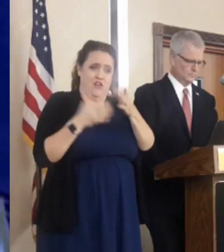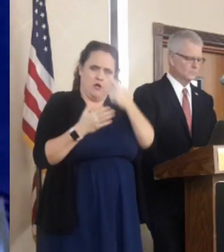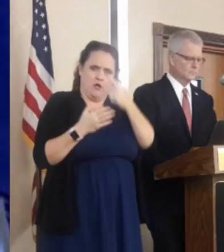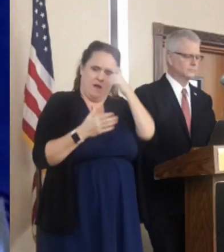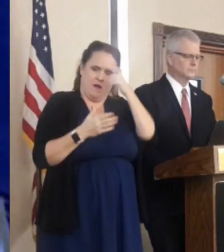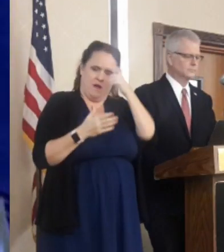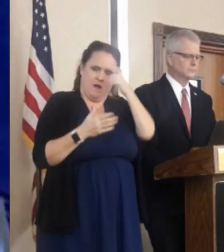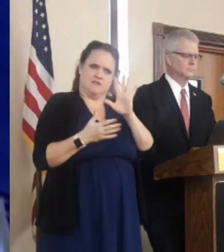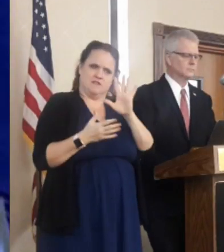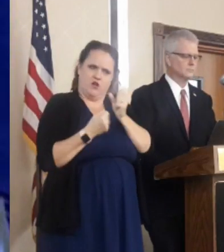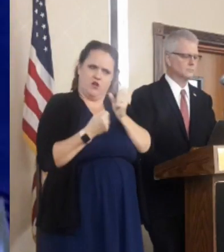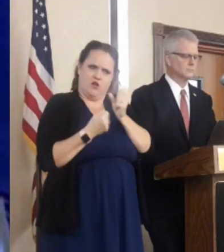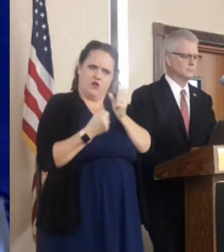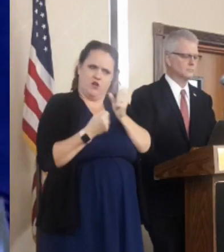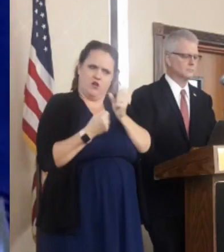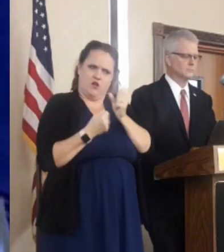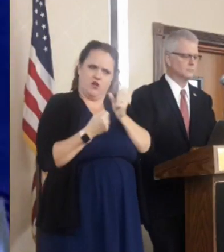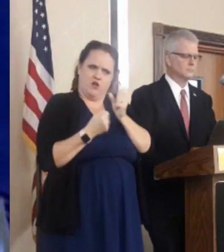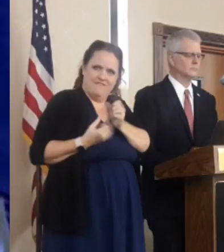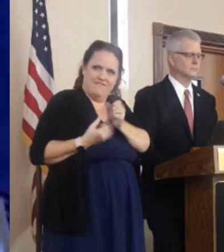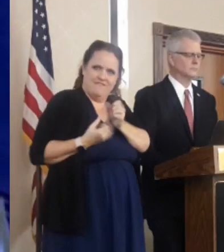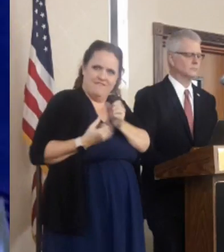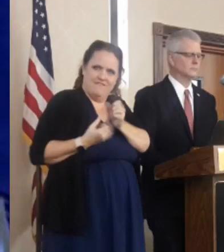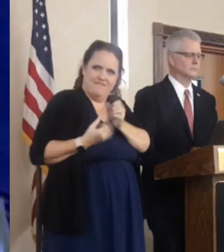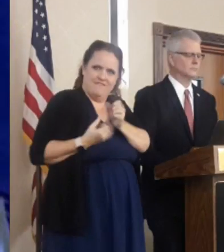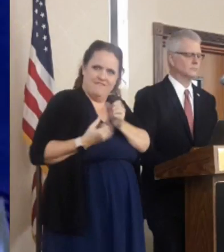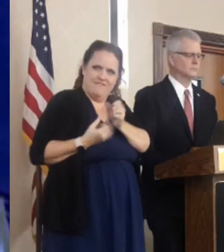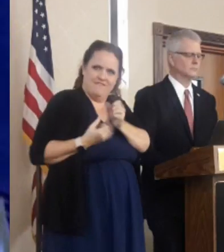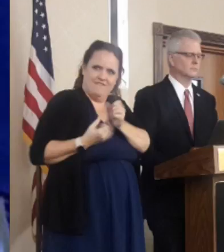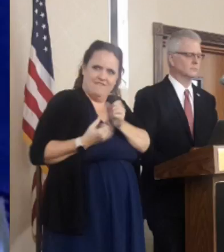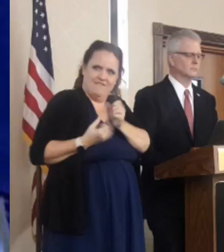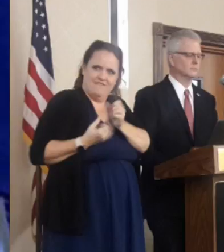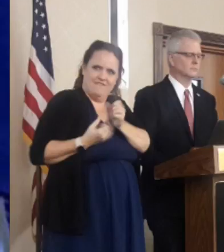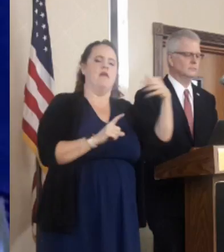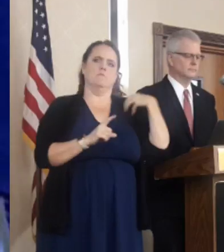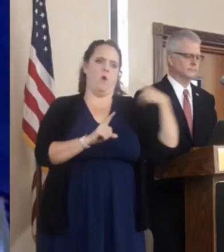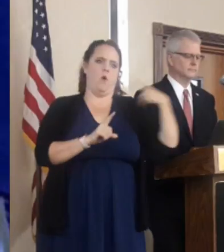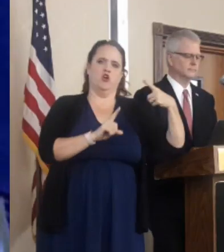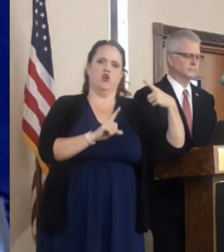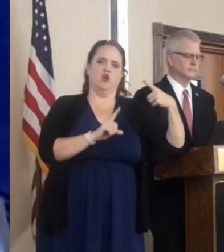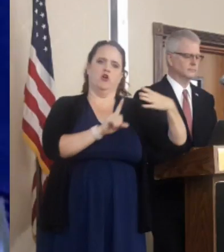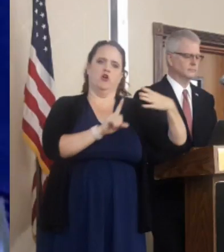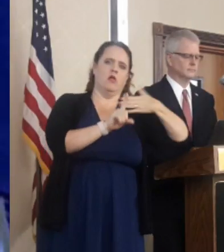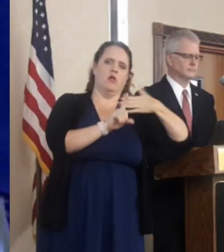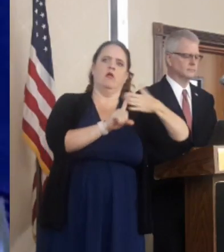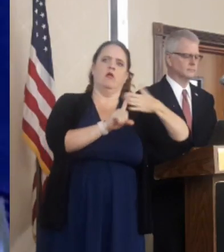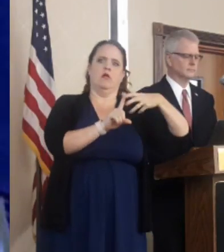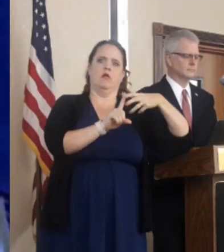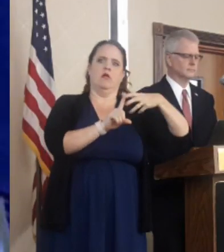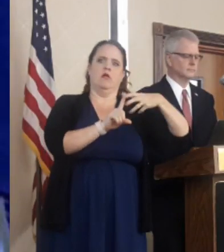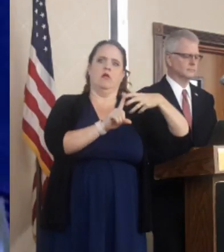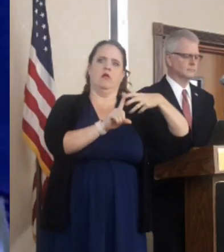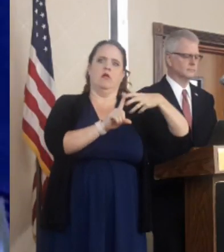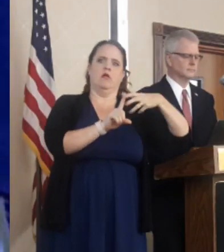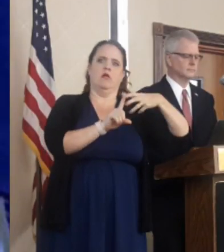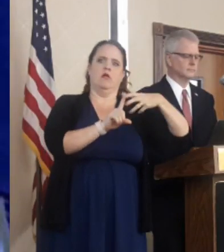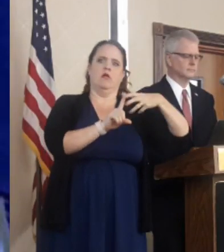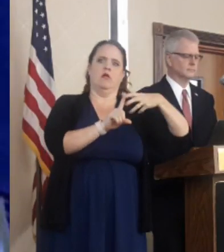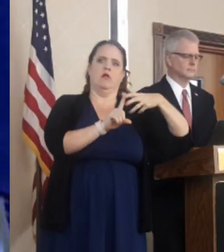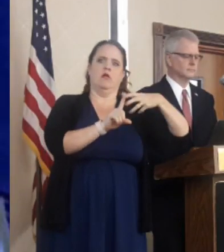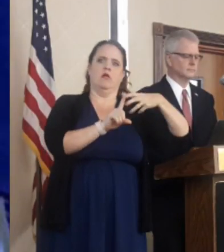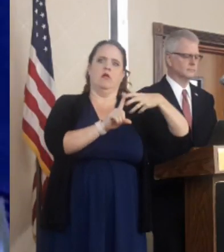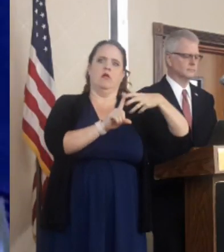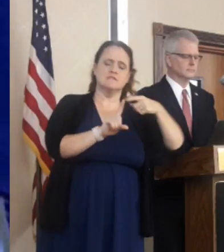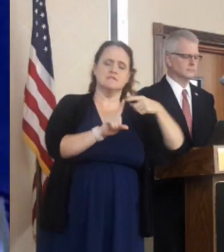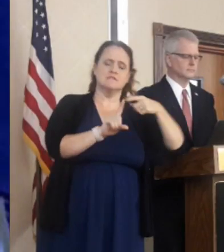personally, and are not subject to sway by their employer. I'll further add that this discussion came up during the